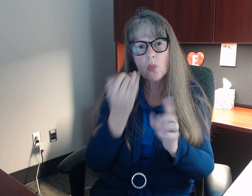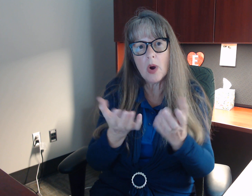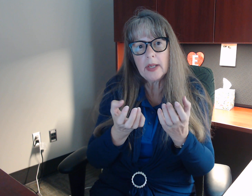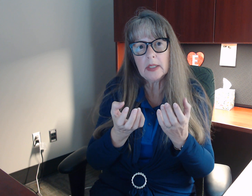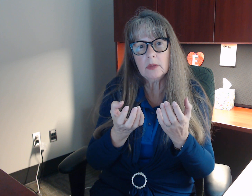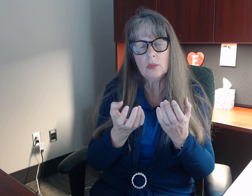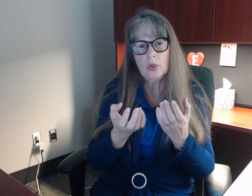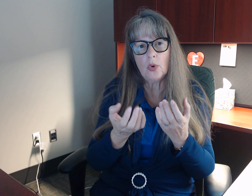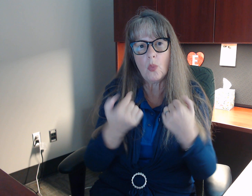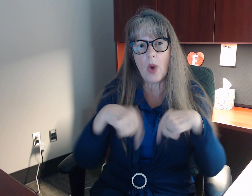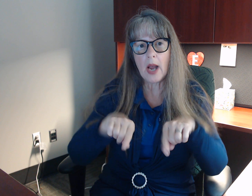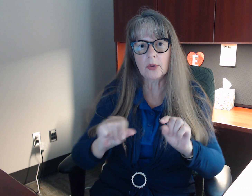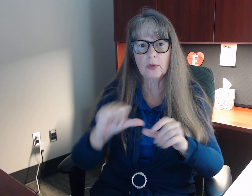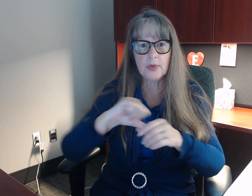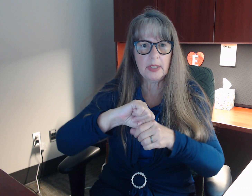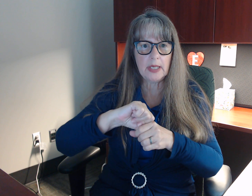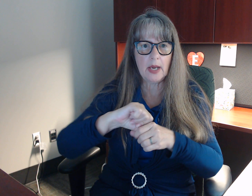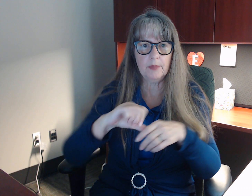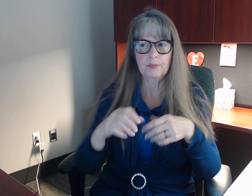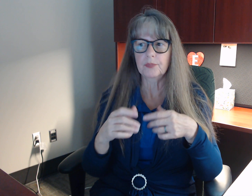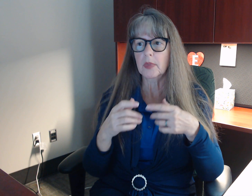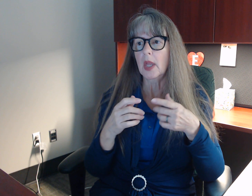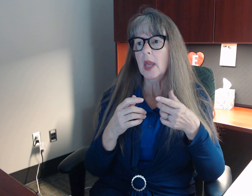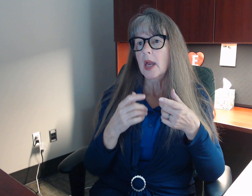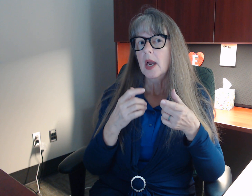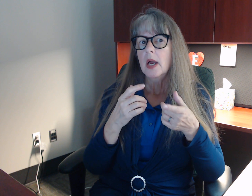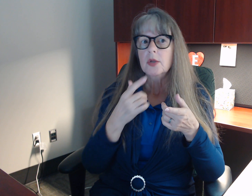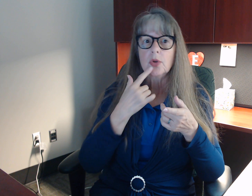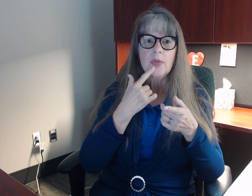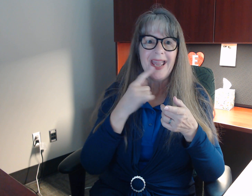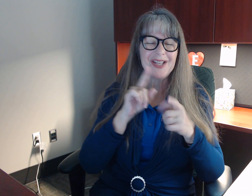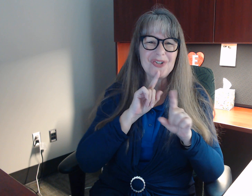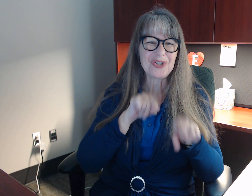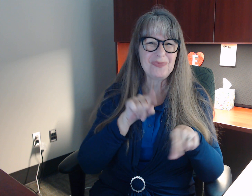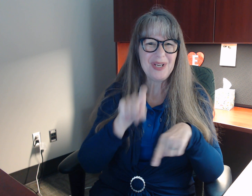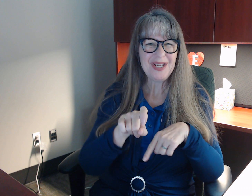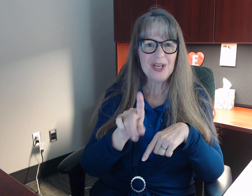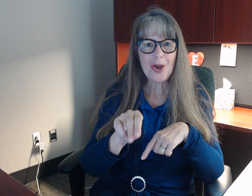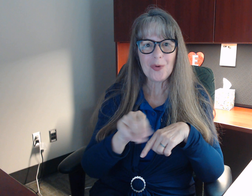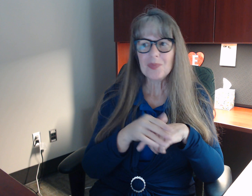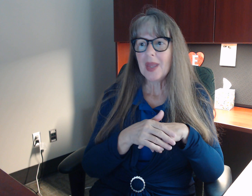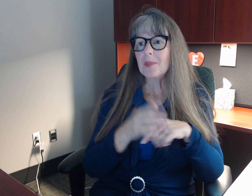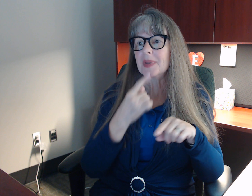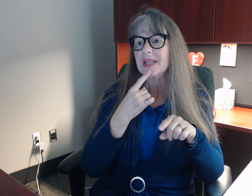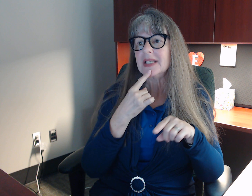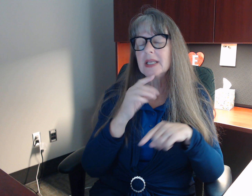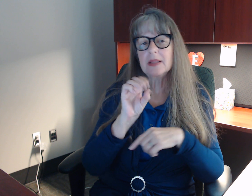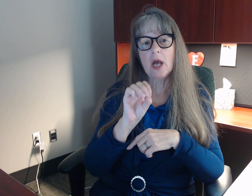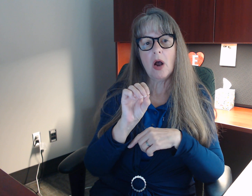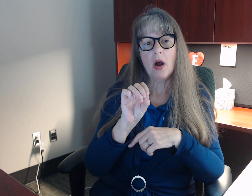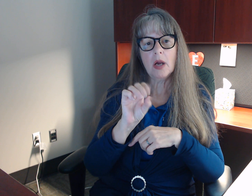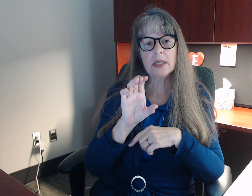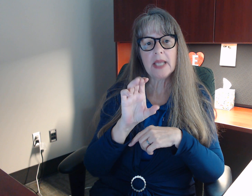it, you know, while you're filling up. So the answer should be no. But they said the